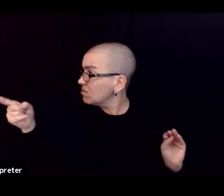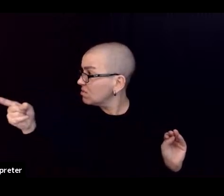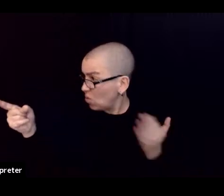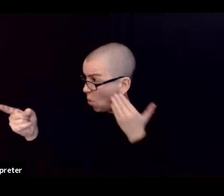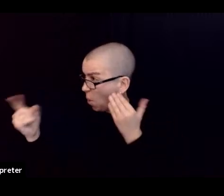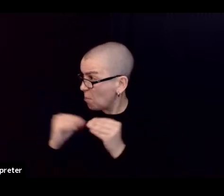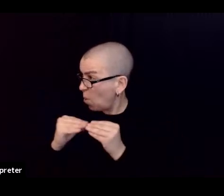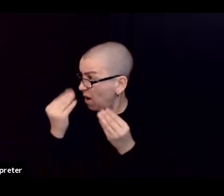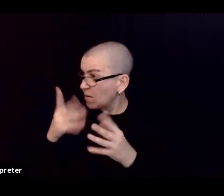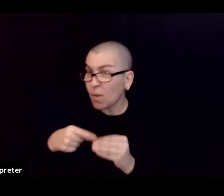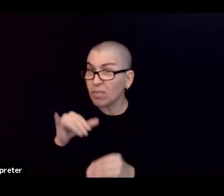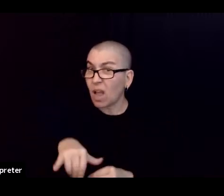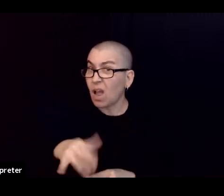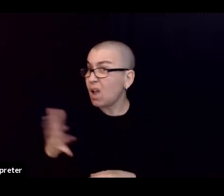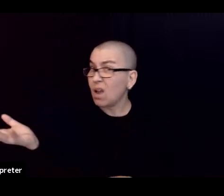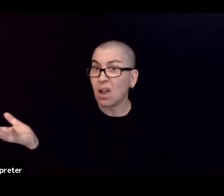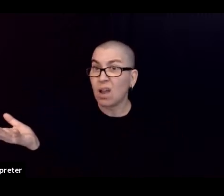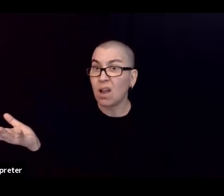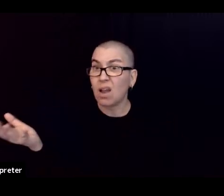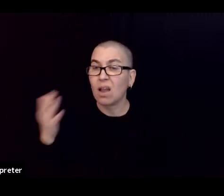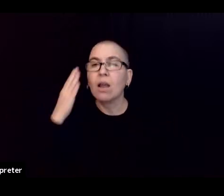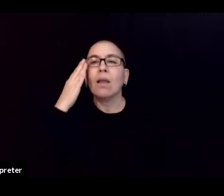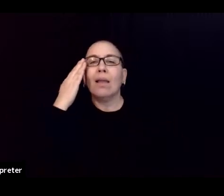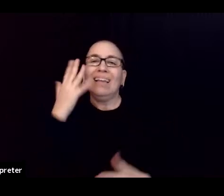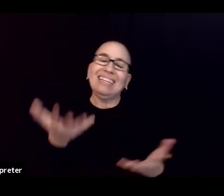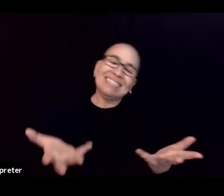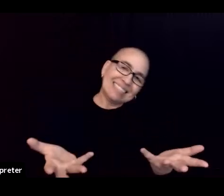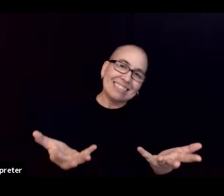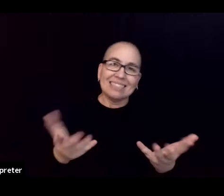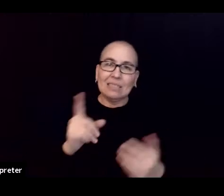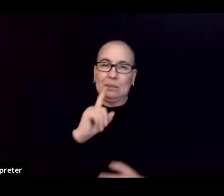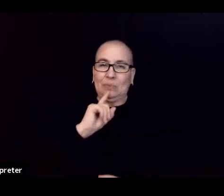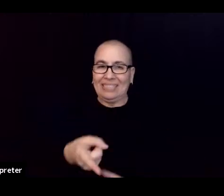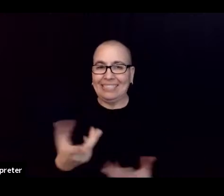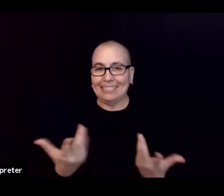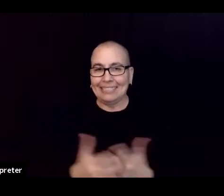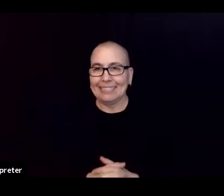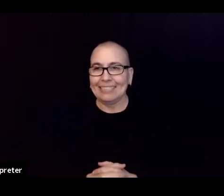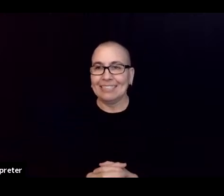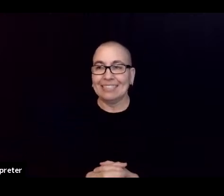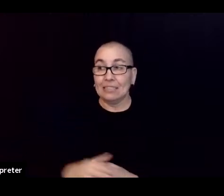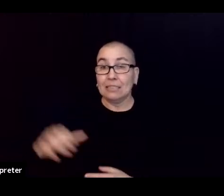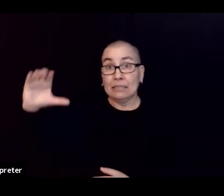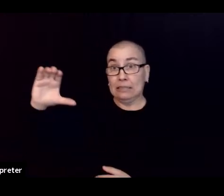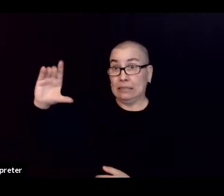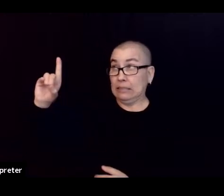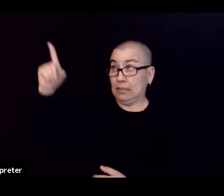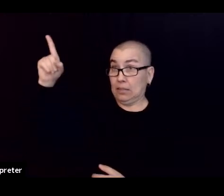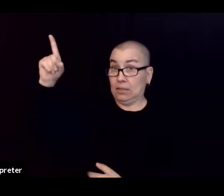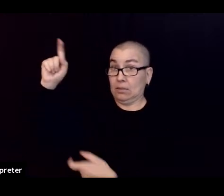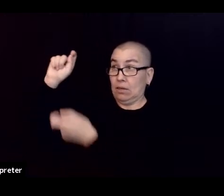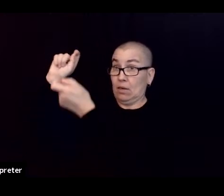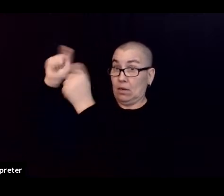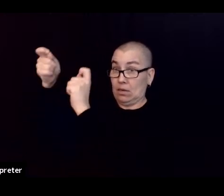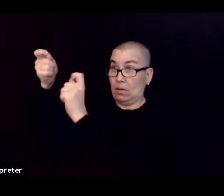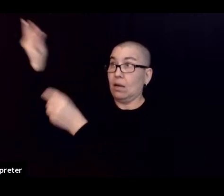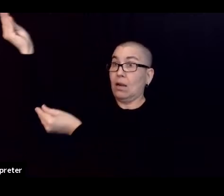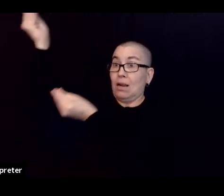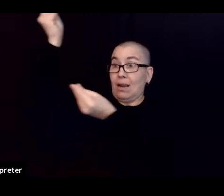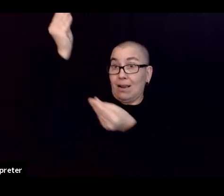there usually is some relationship to what CDC is doing with what Health and Human Services,